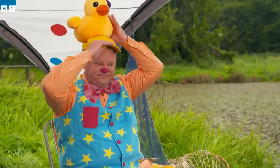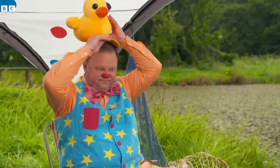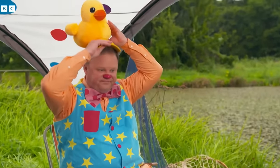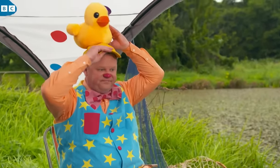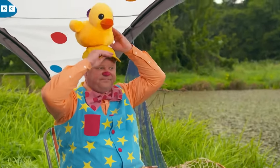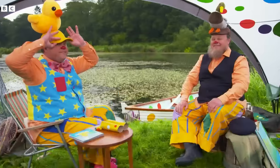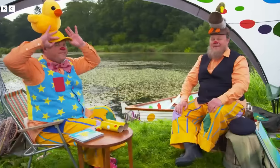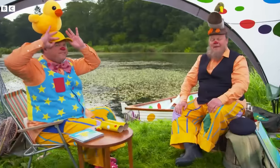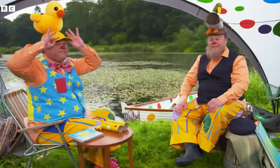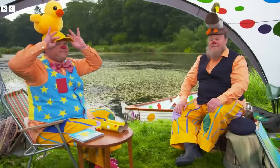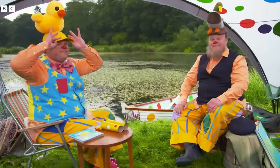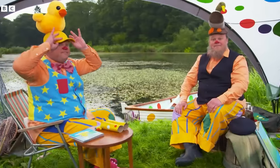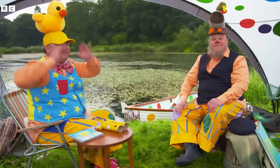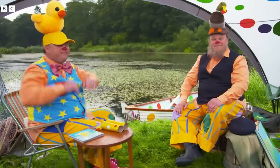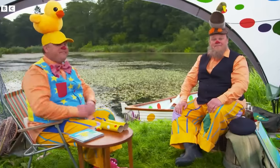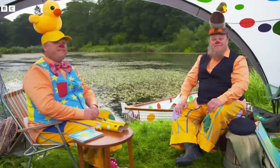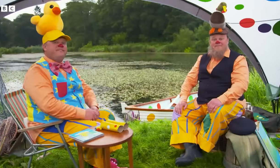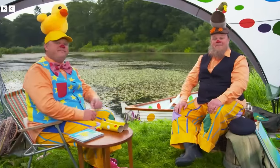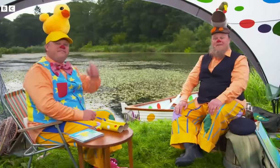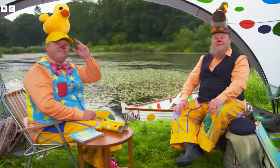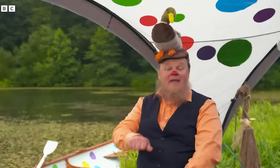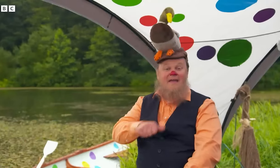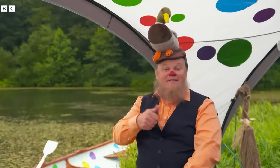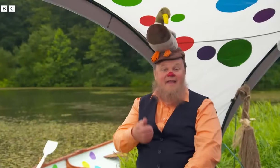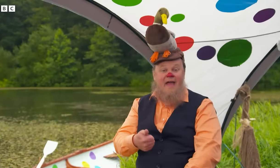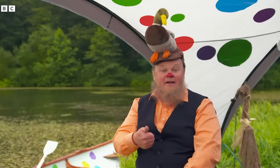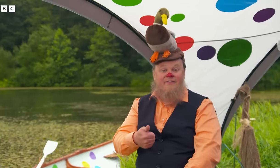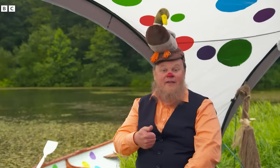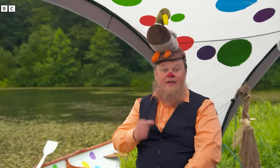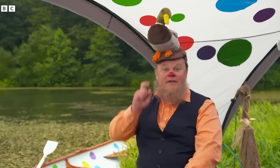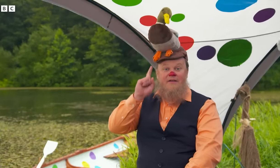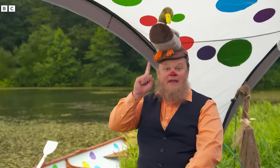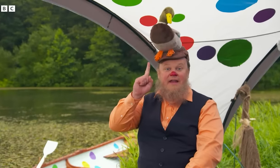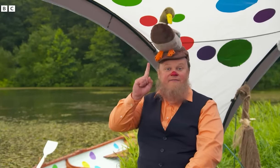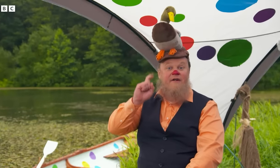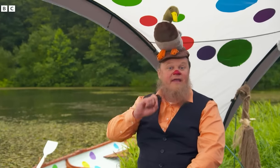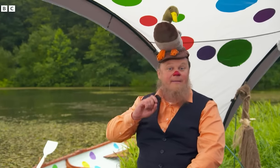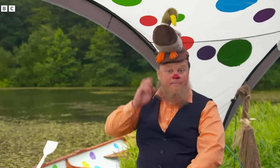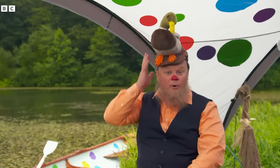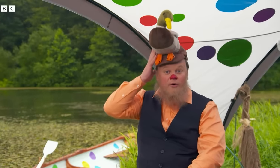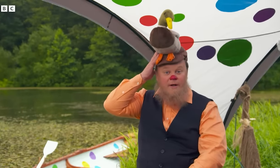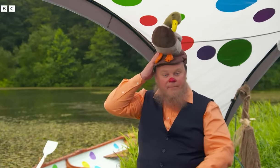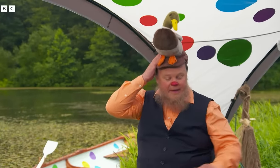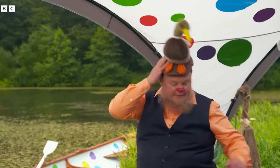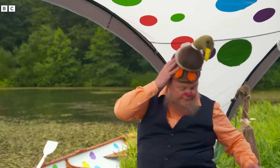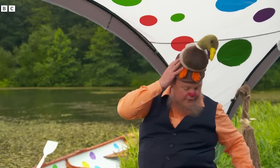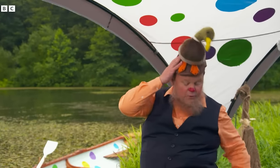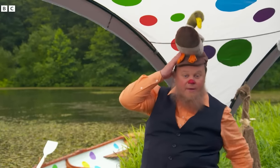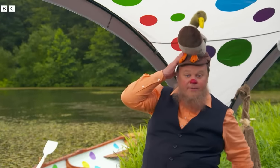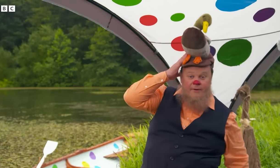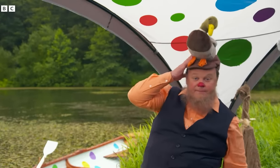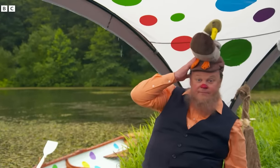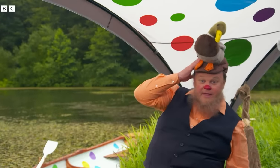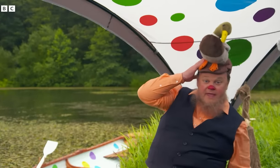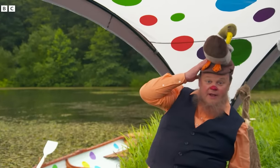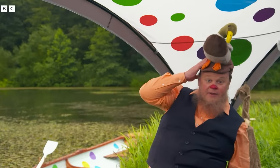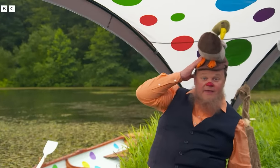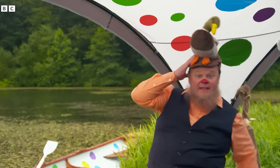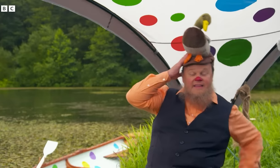What's your next tip, Fisherman Tumble? Next, you need a very important piece of equipment. Like